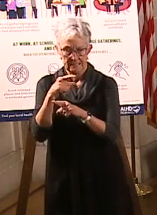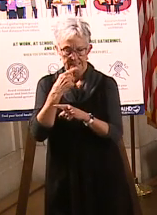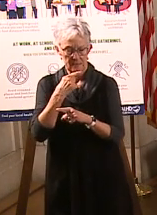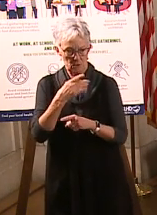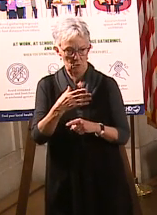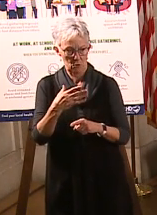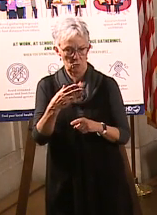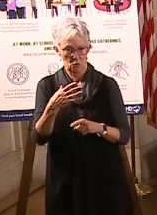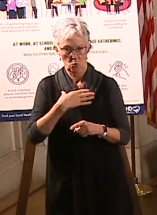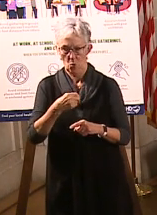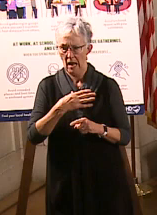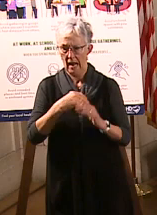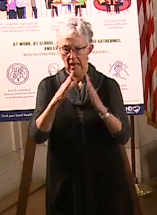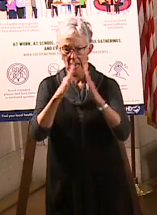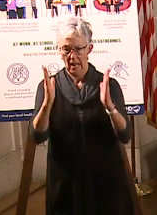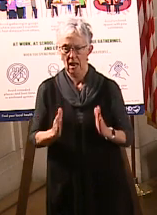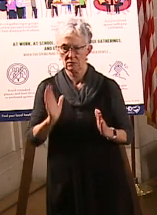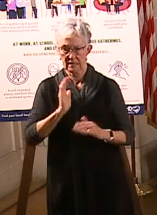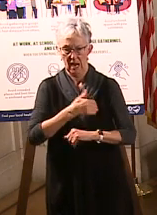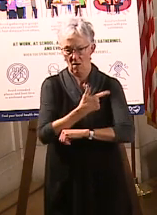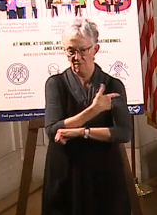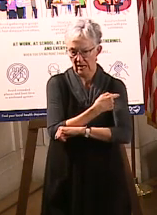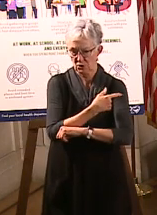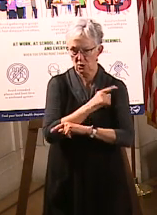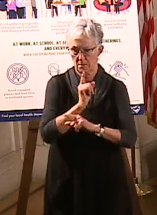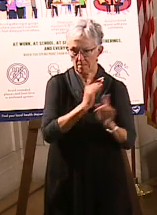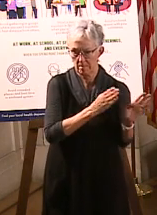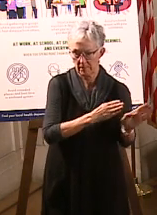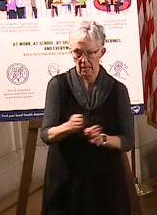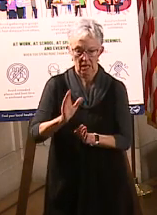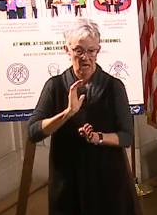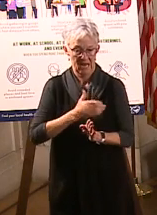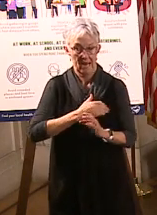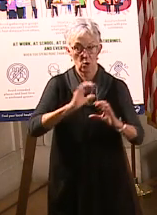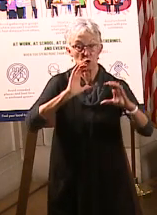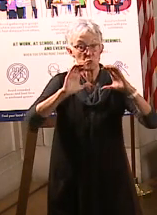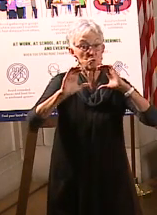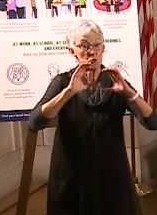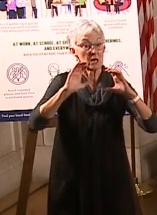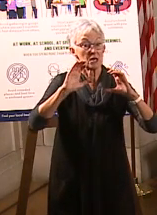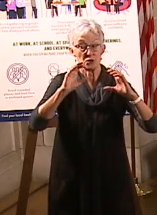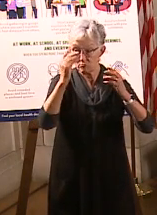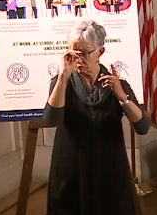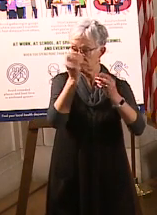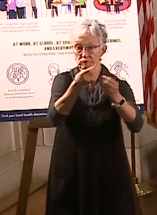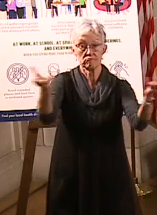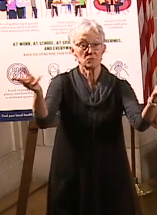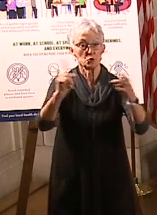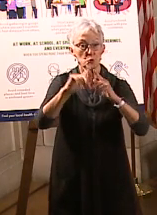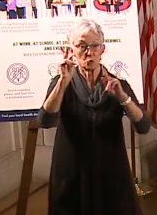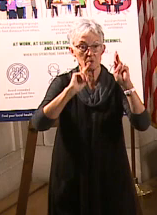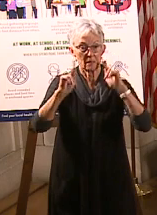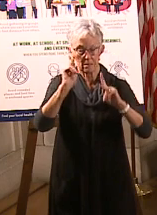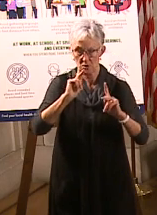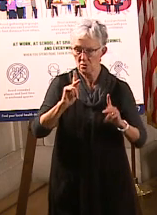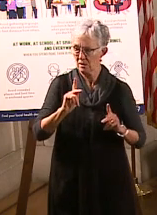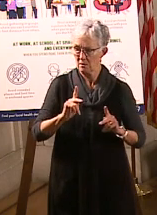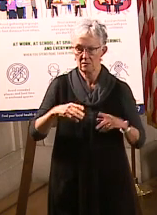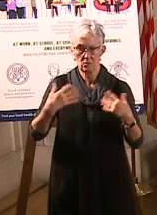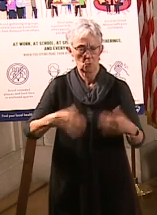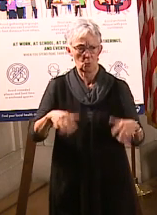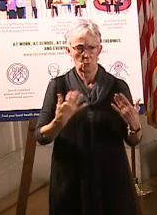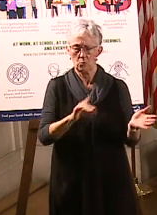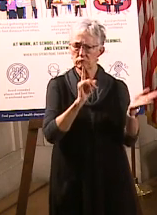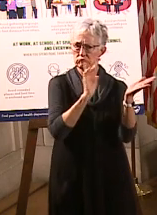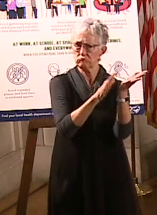out that Nebraska's vaccination plan and communication strategy is a model for the country, and we appreciate the